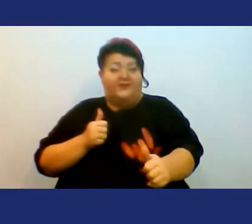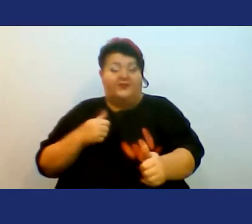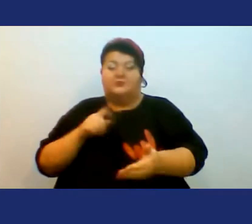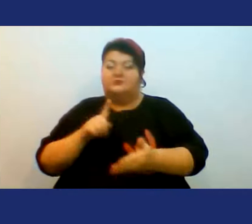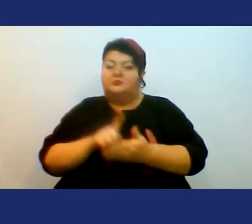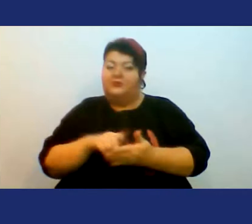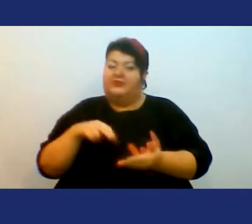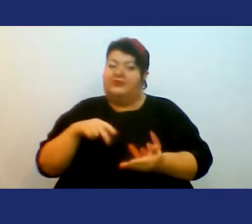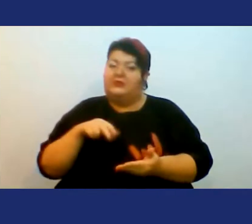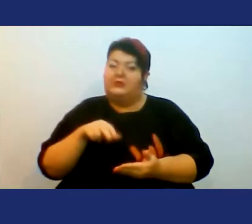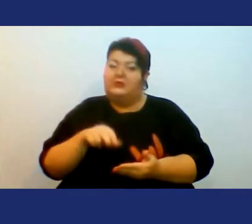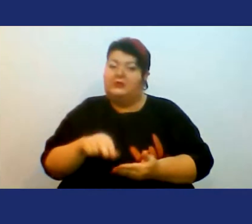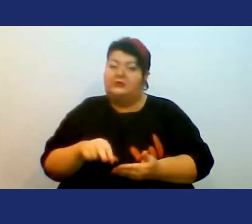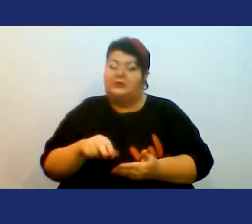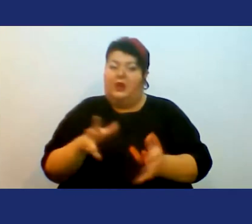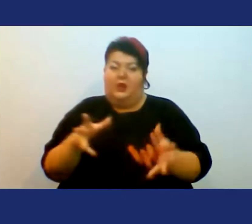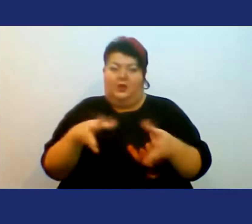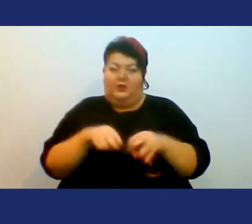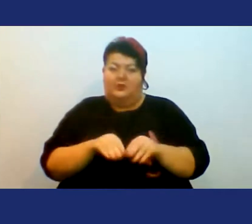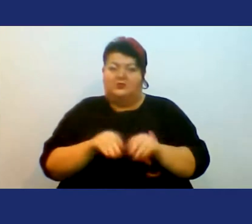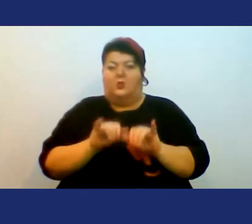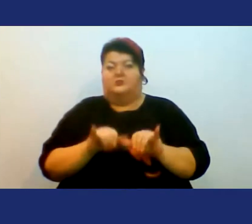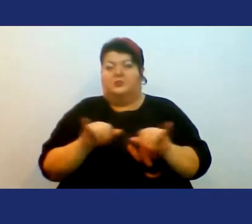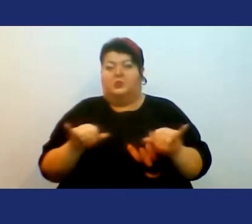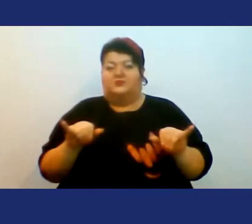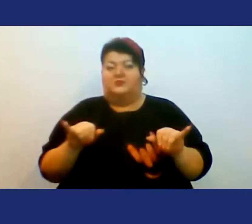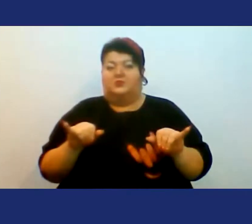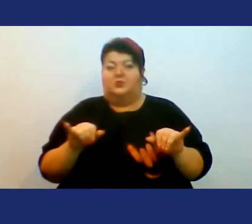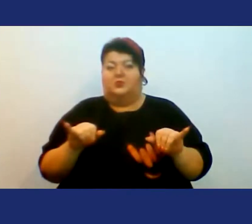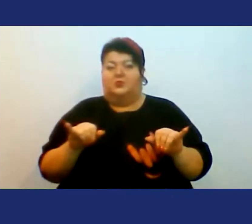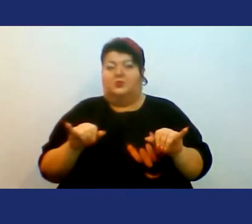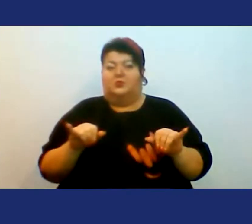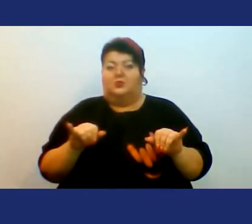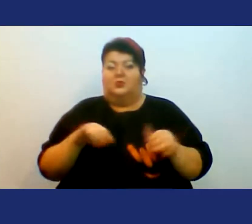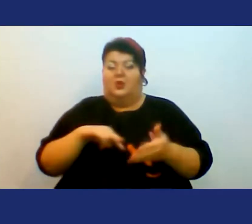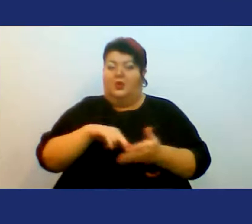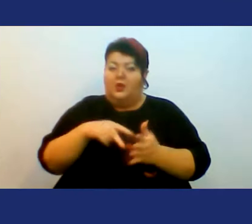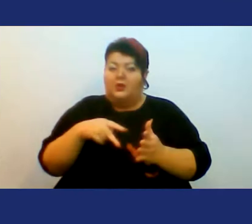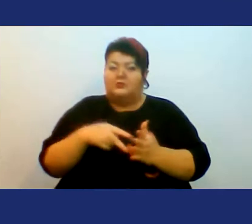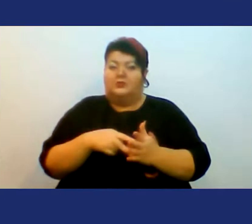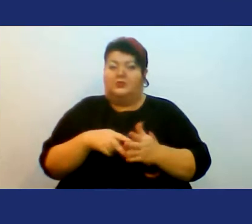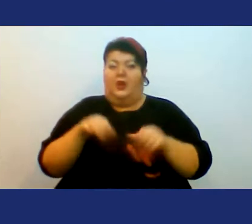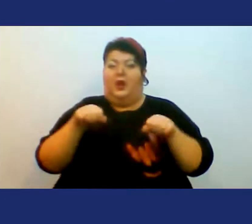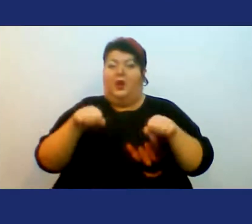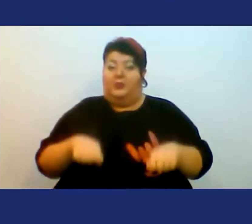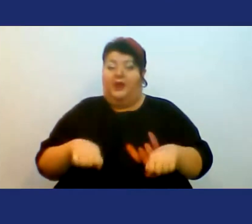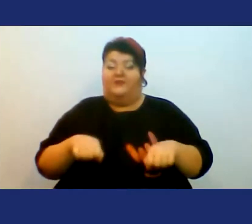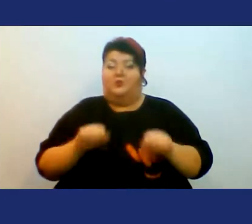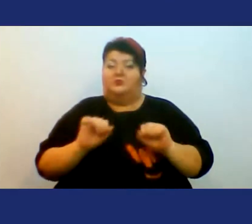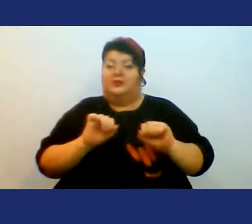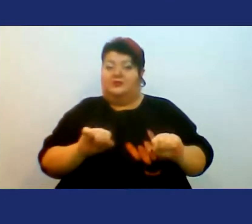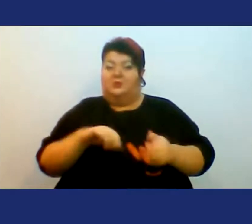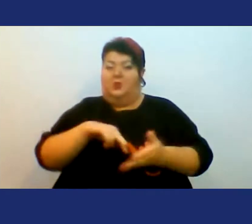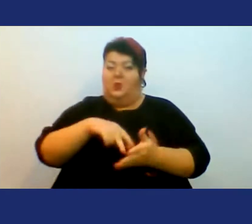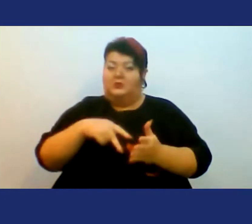ban, and other countries are still working towards that goal. And we still